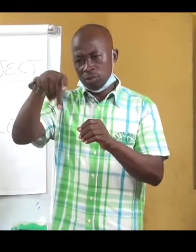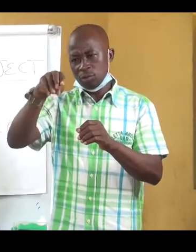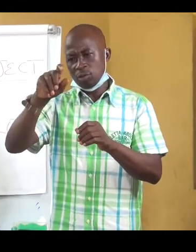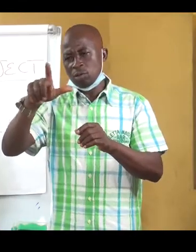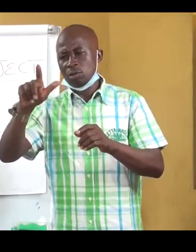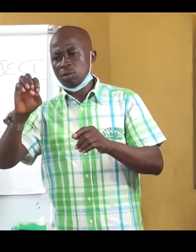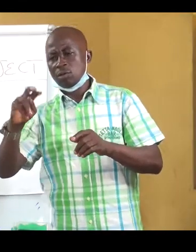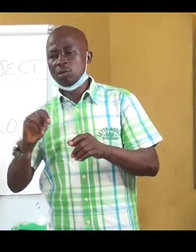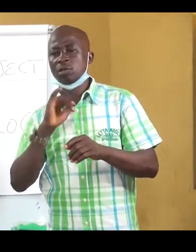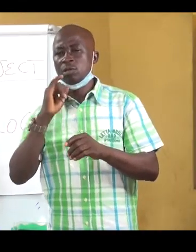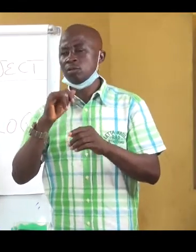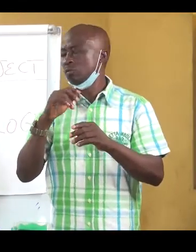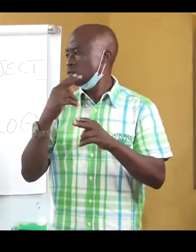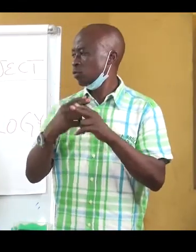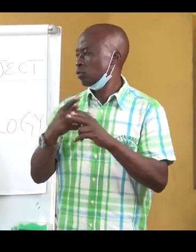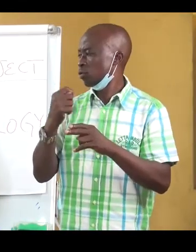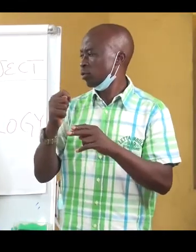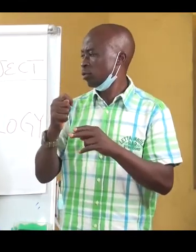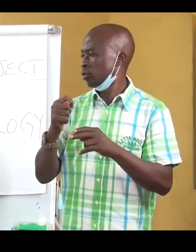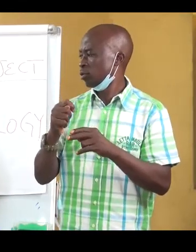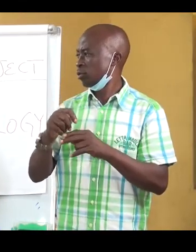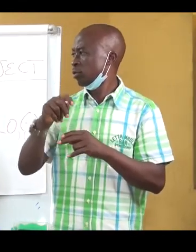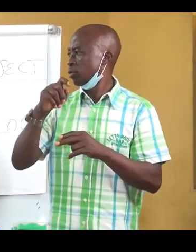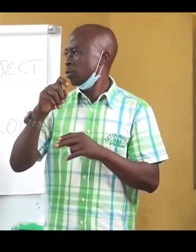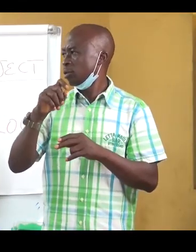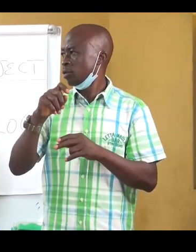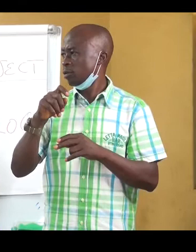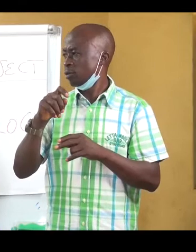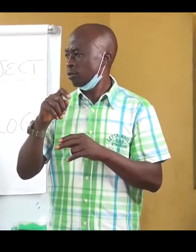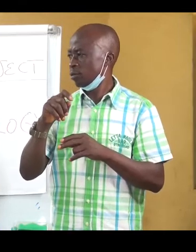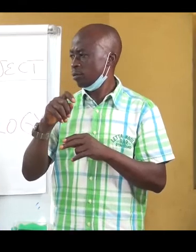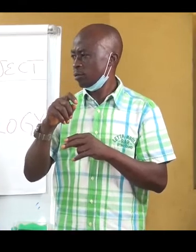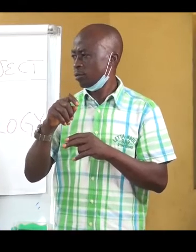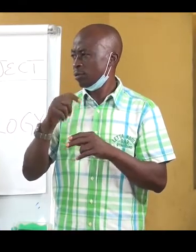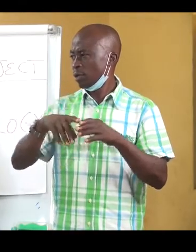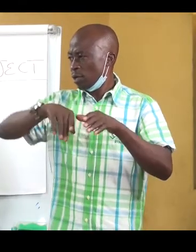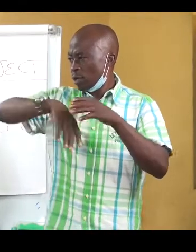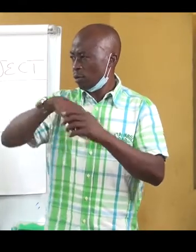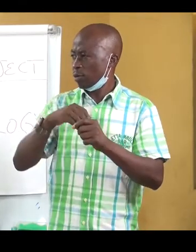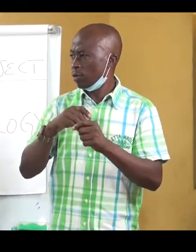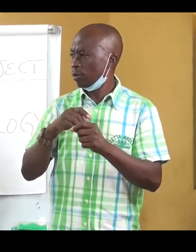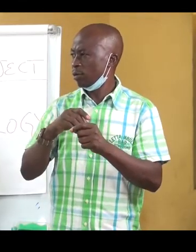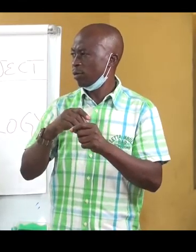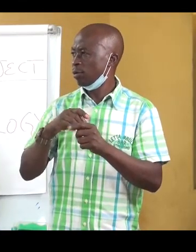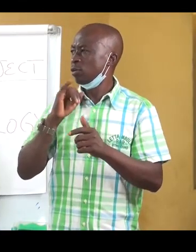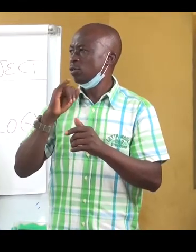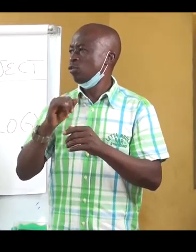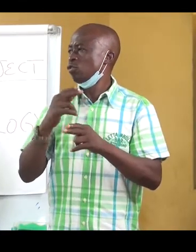the exine. I will repeat, the outer wall that is covering the pollen grain is known